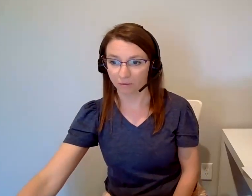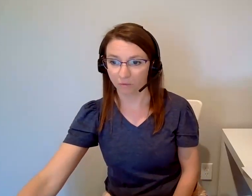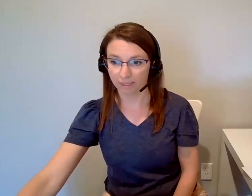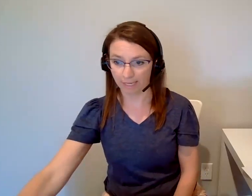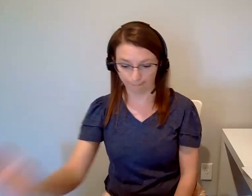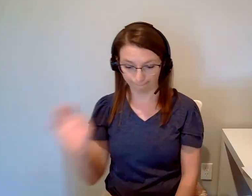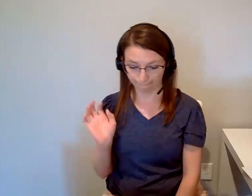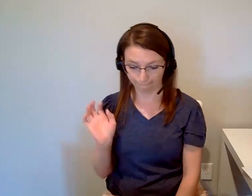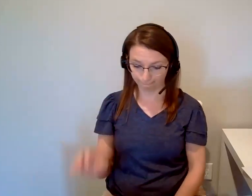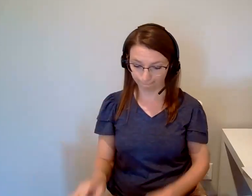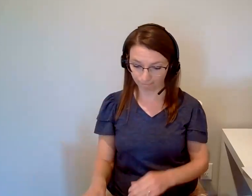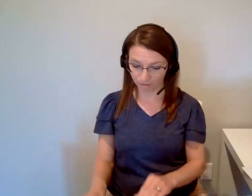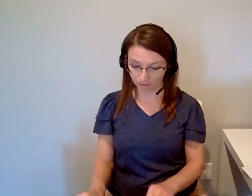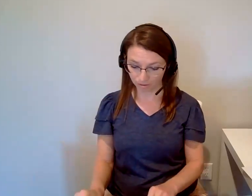right. Okay.